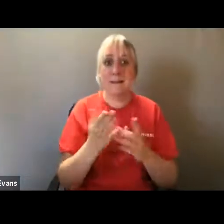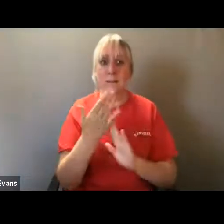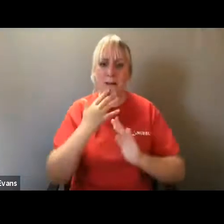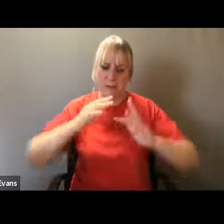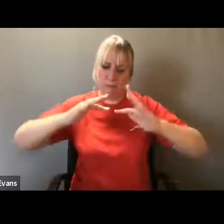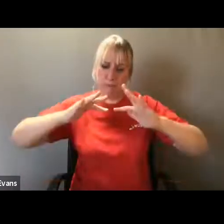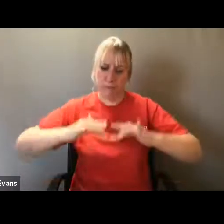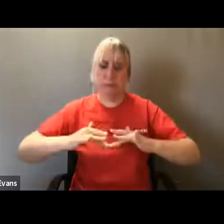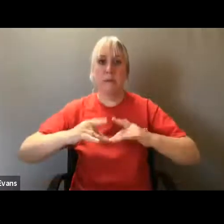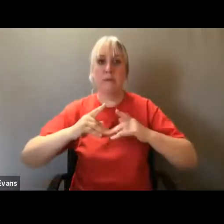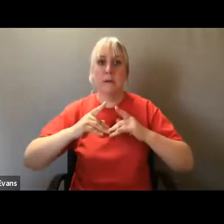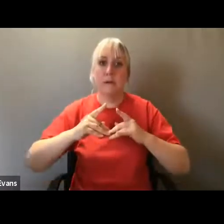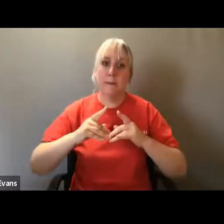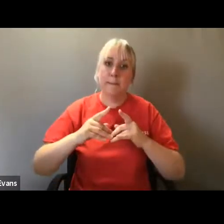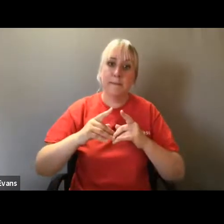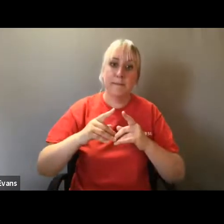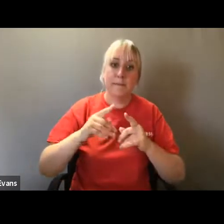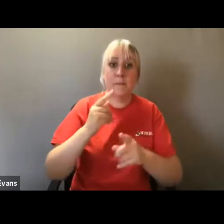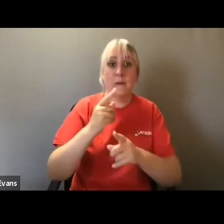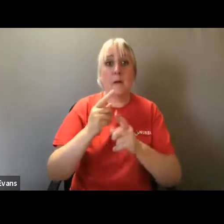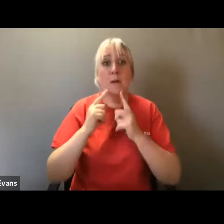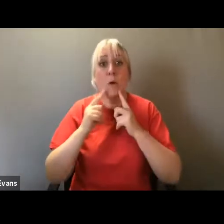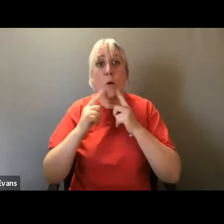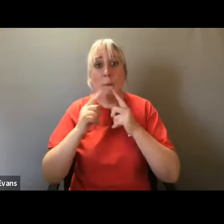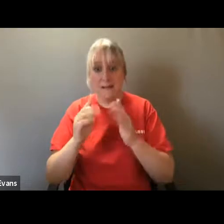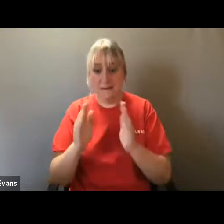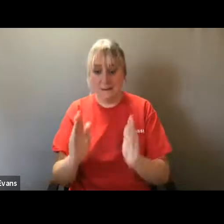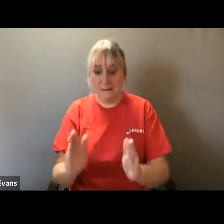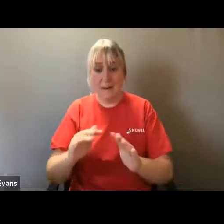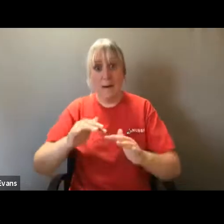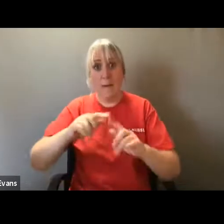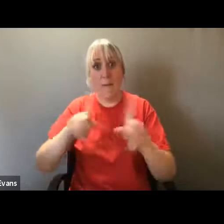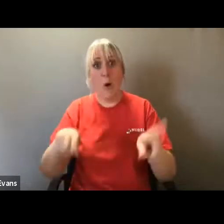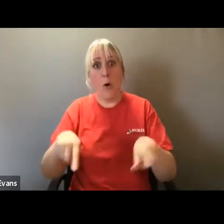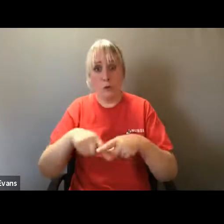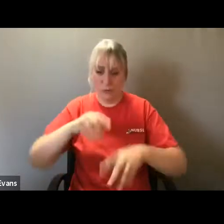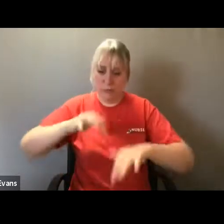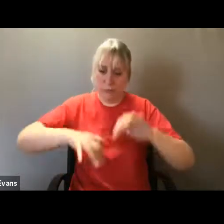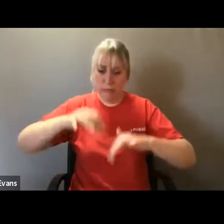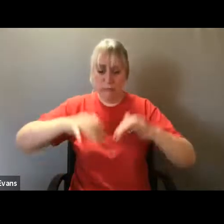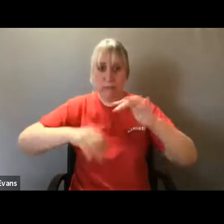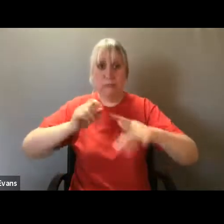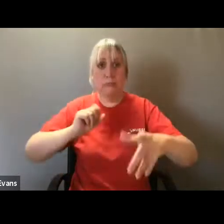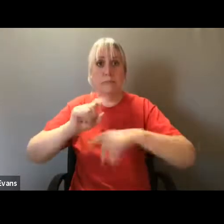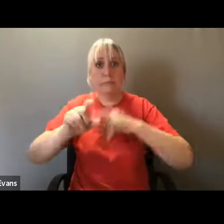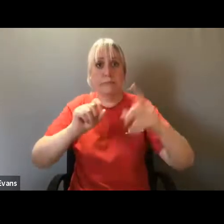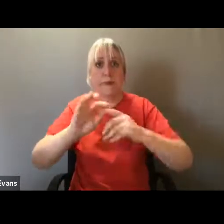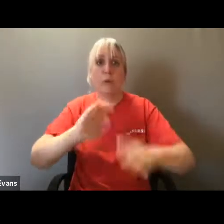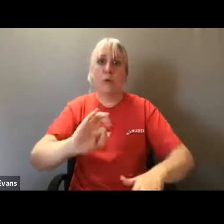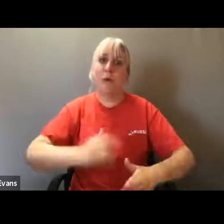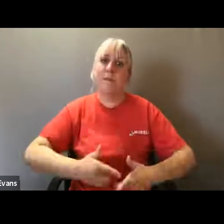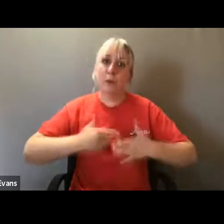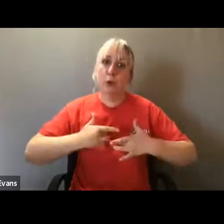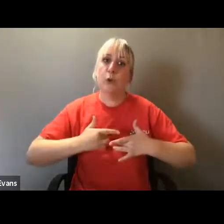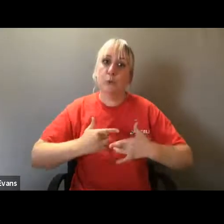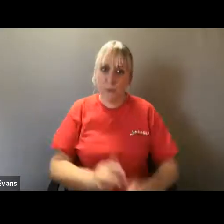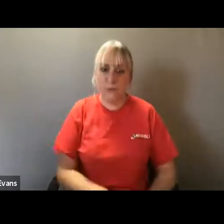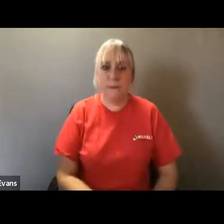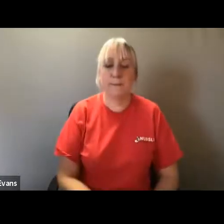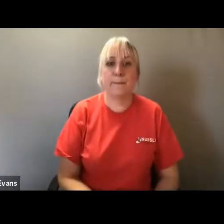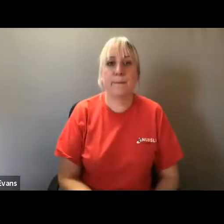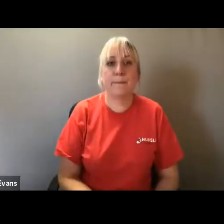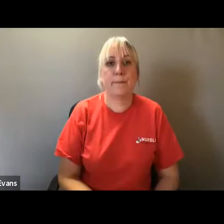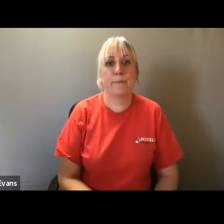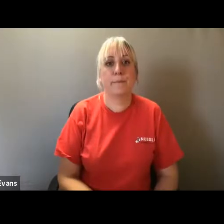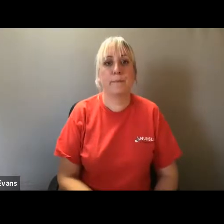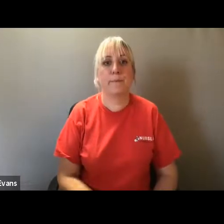section of whichever platform you are watching on. So why is the